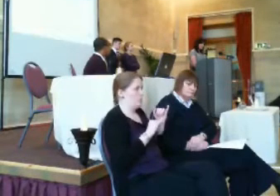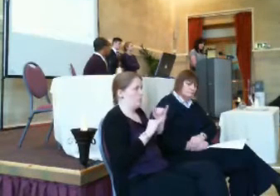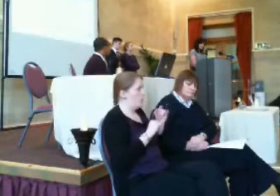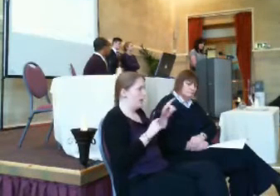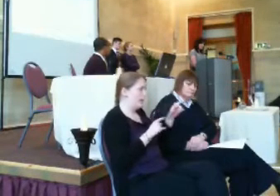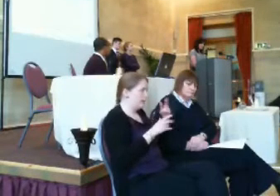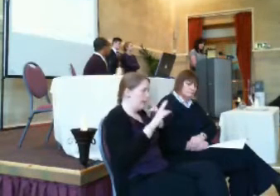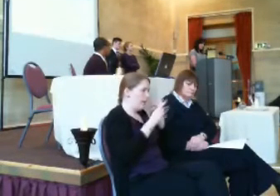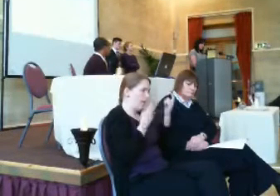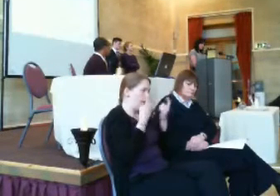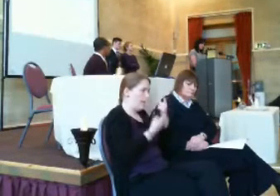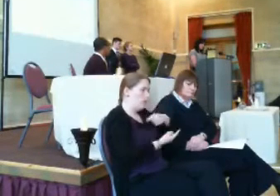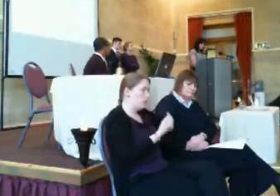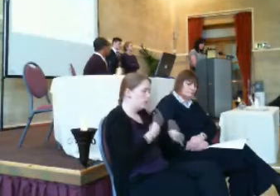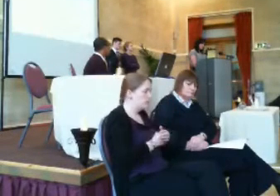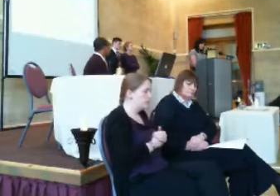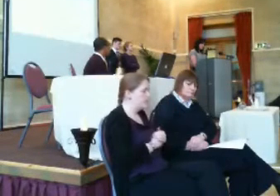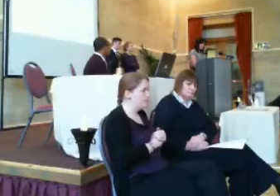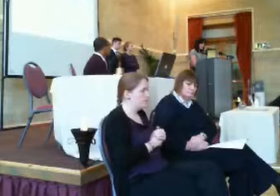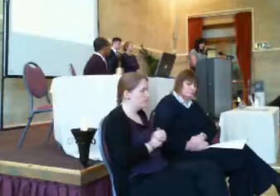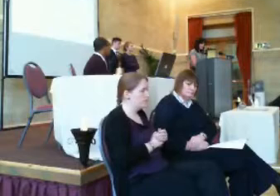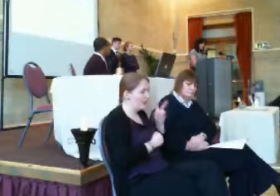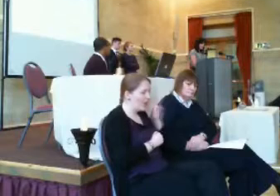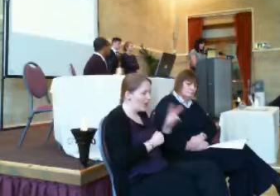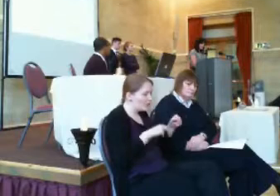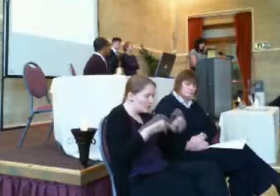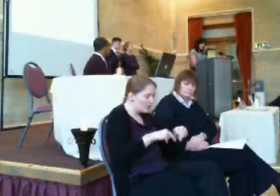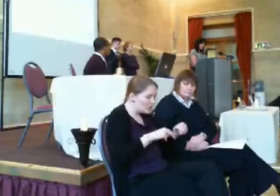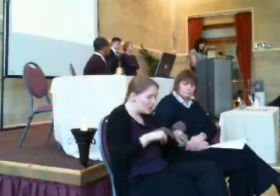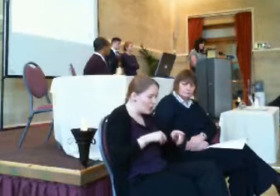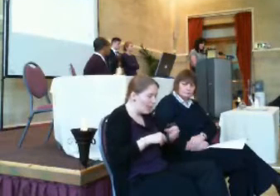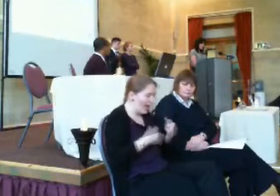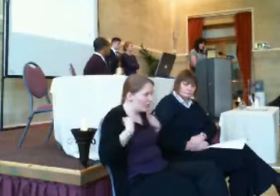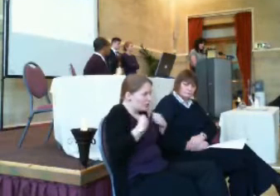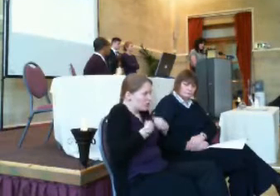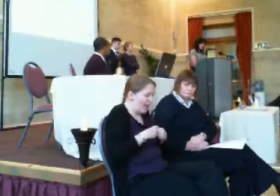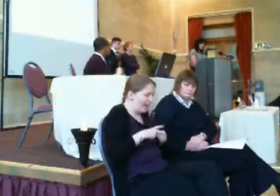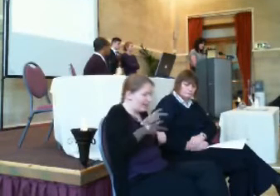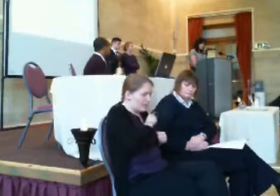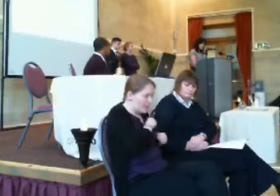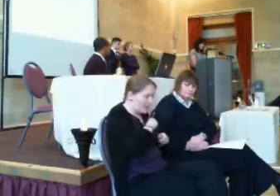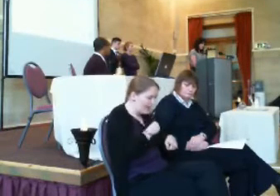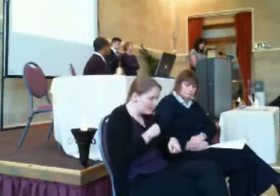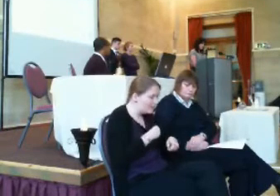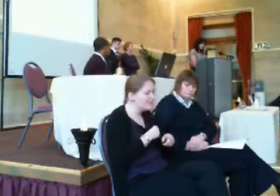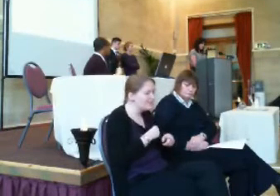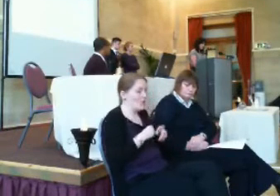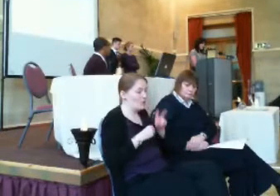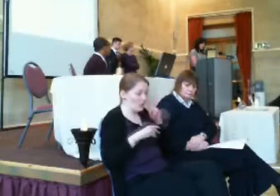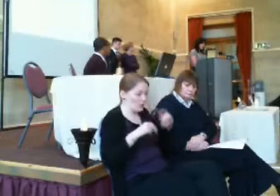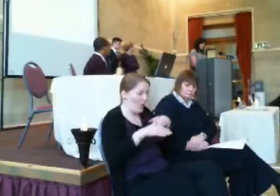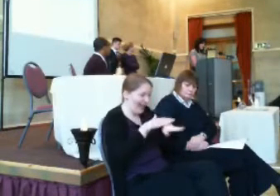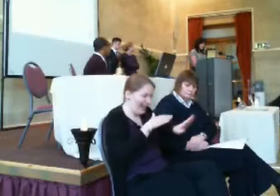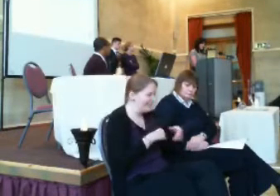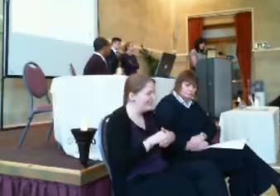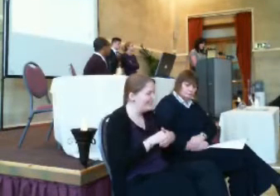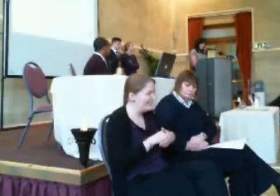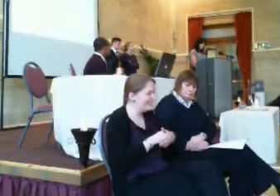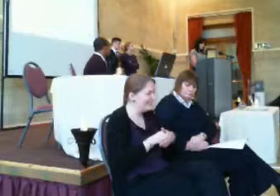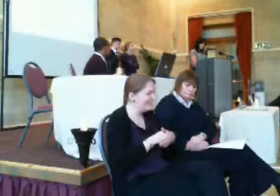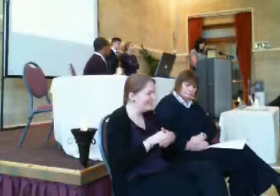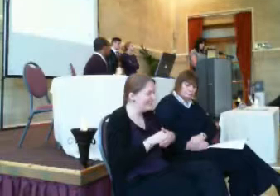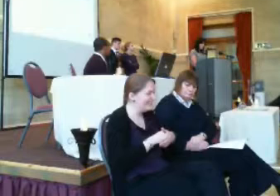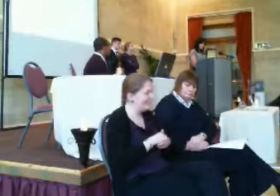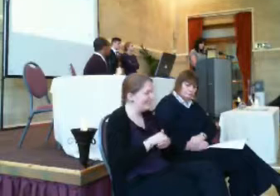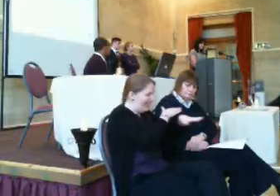mind. Saw a poodle in a jacket fastened with a pin, saw a door opened and a cat let in. But they weren't German